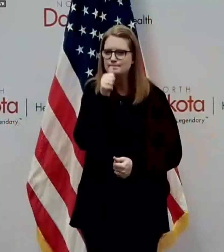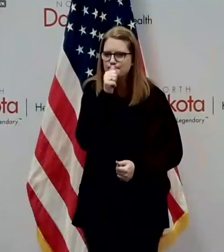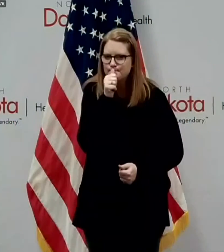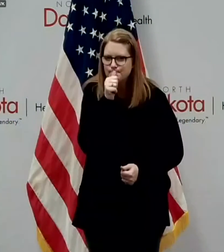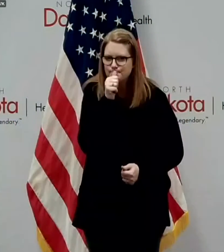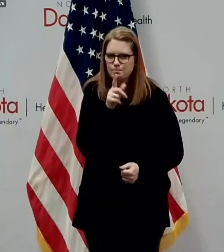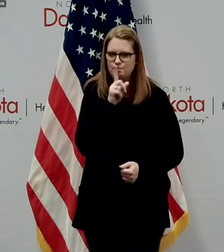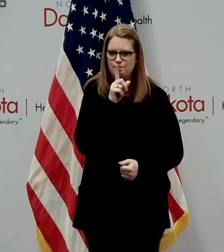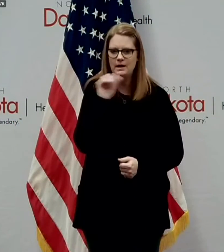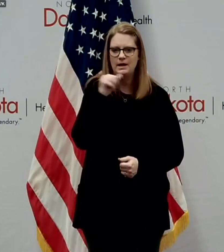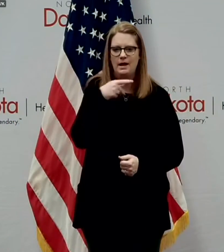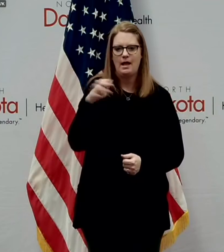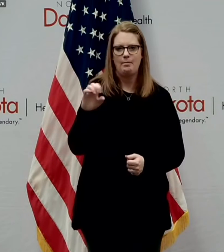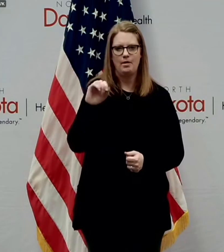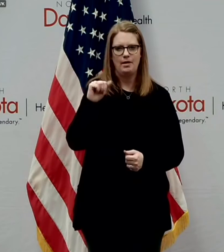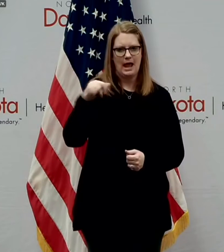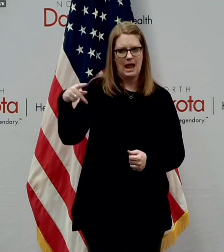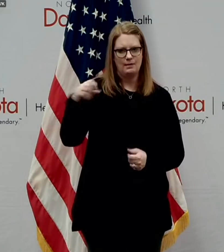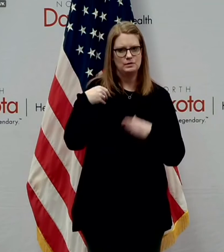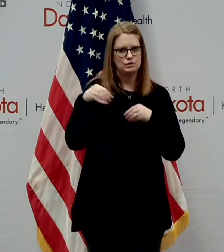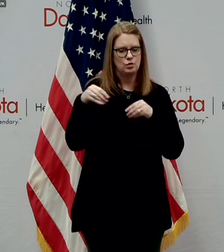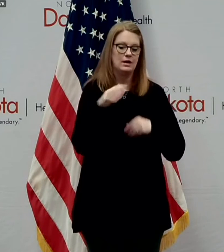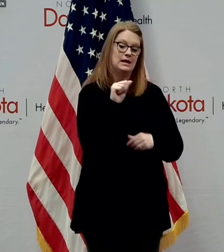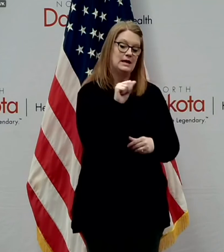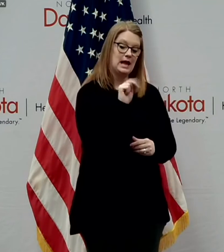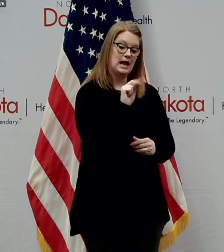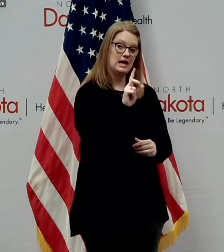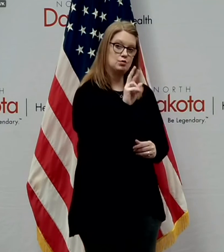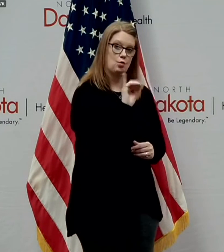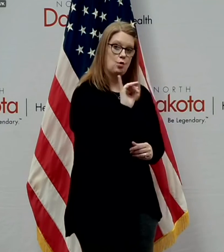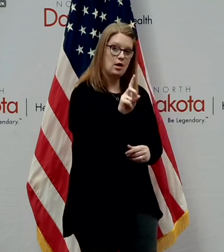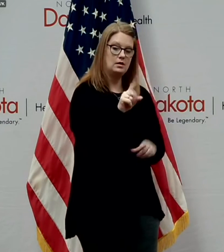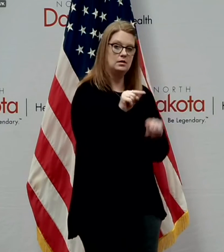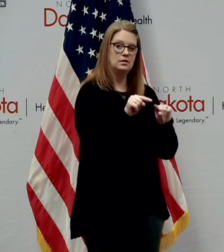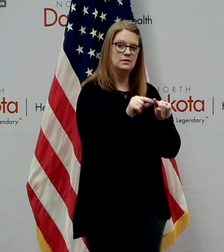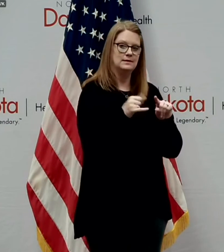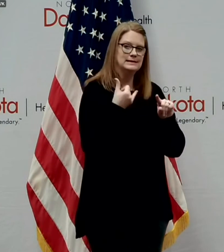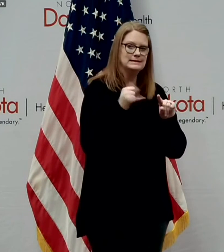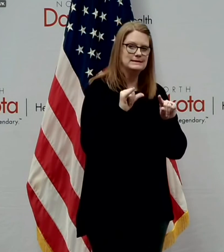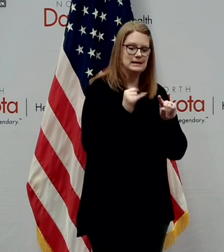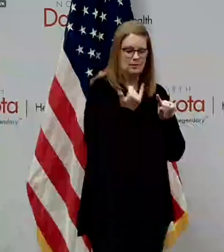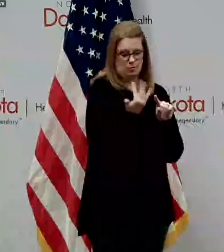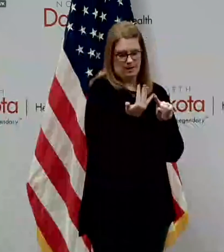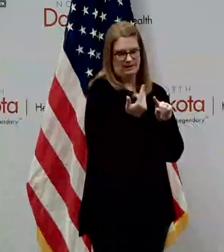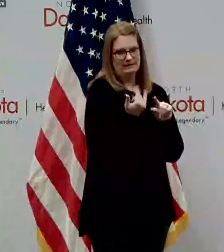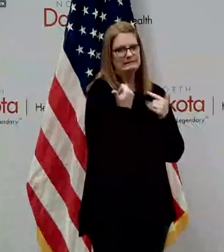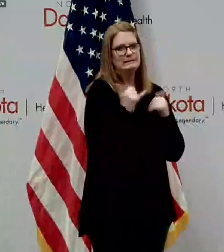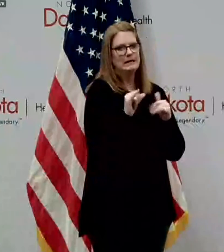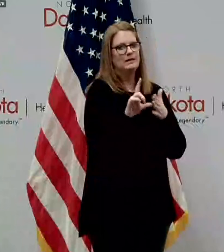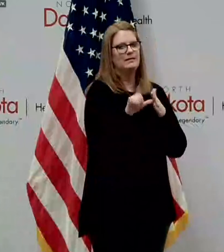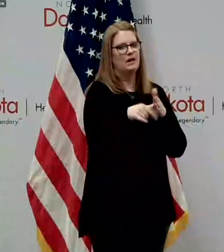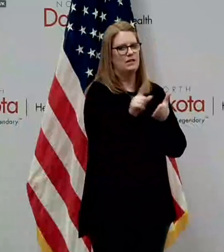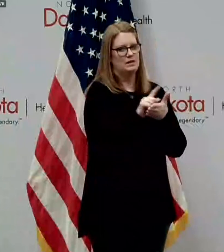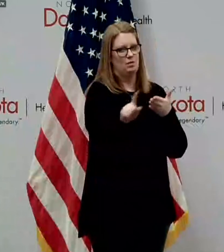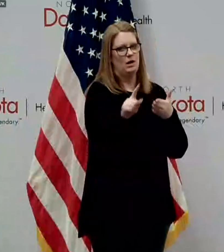it out on the Apple App Store. Android, again, that's still coming, still on target for later this week.